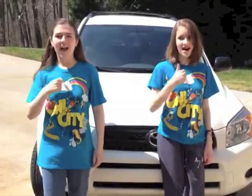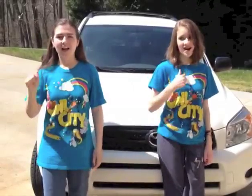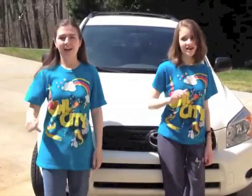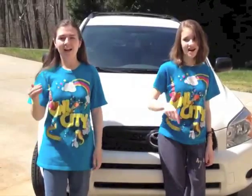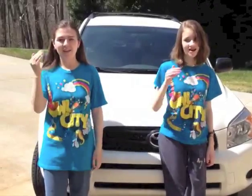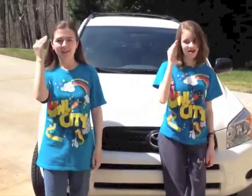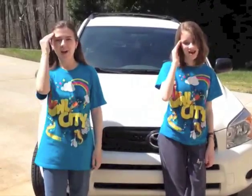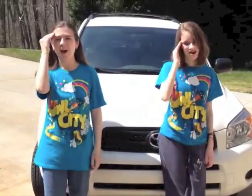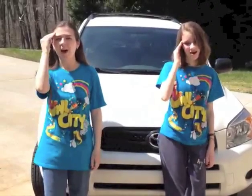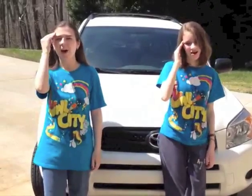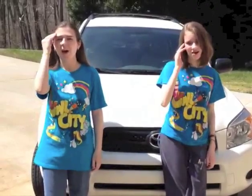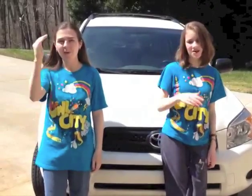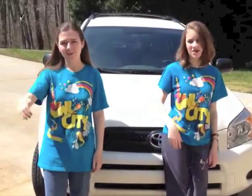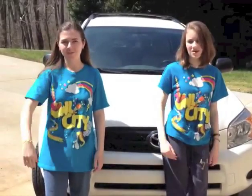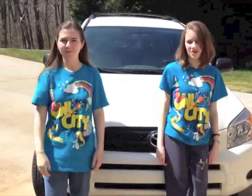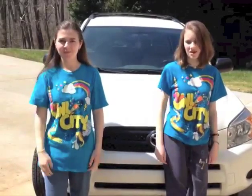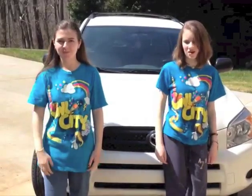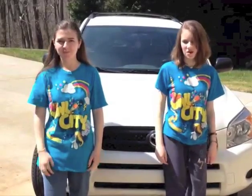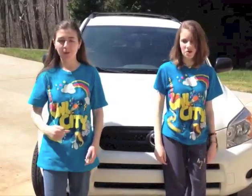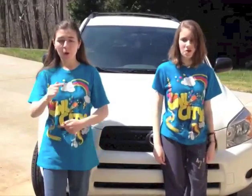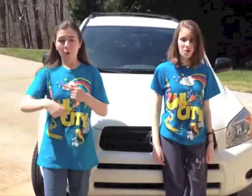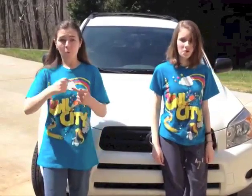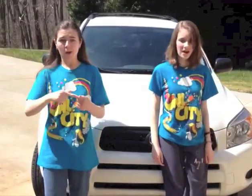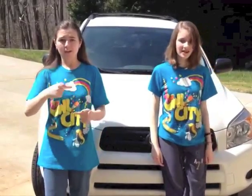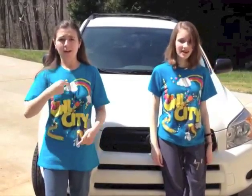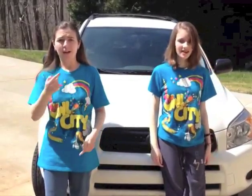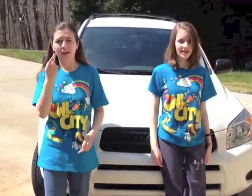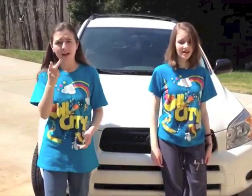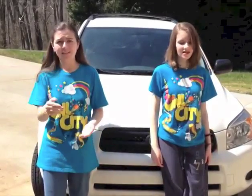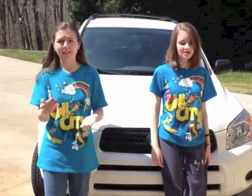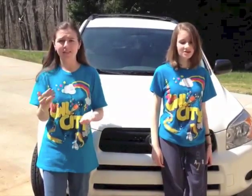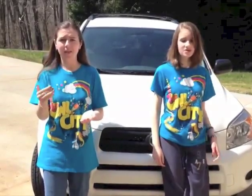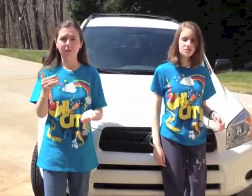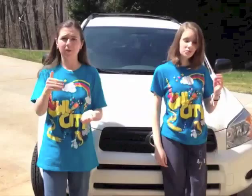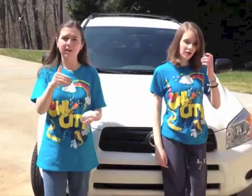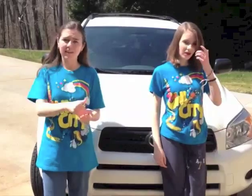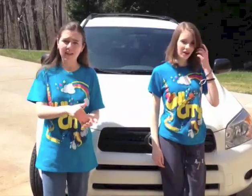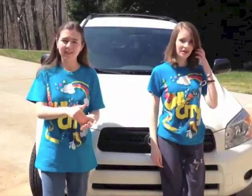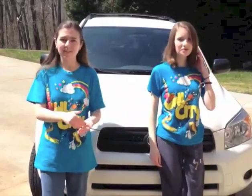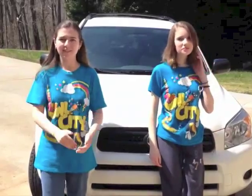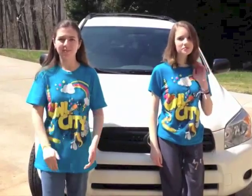I gotta know When can I see you again?